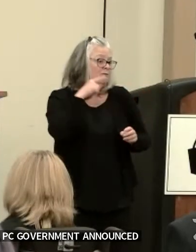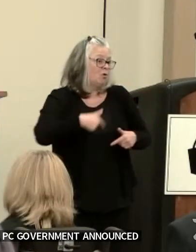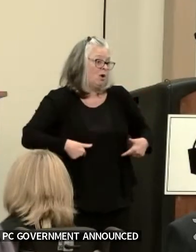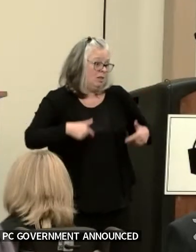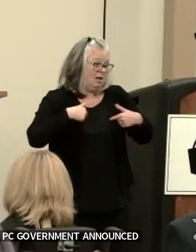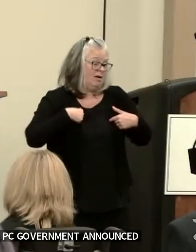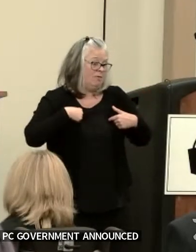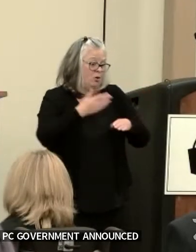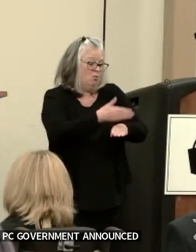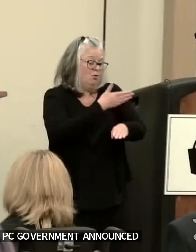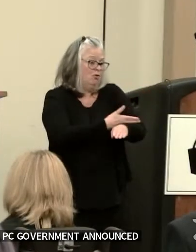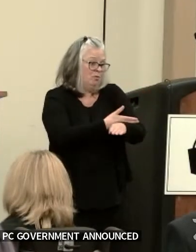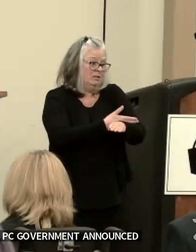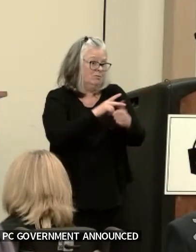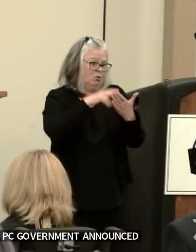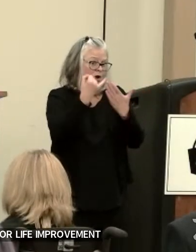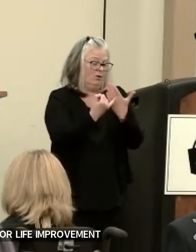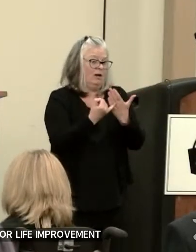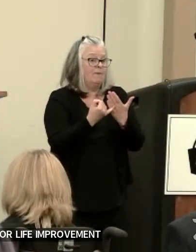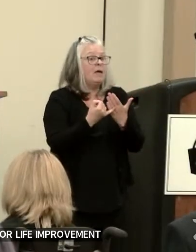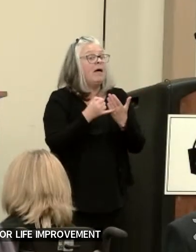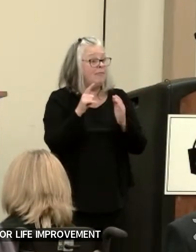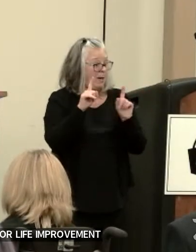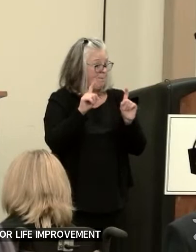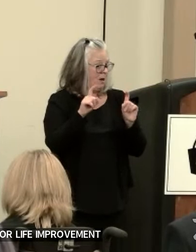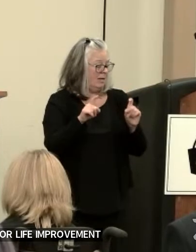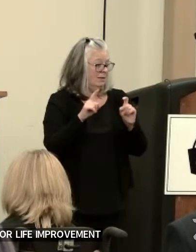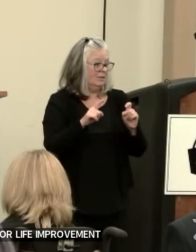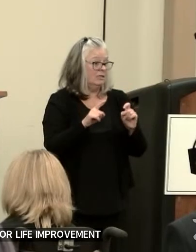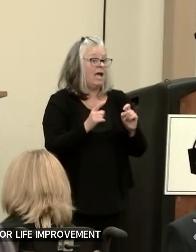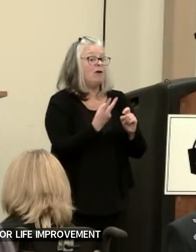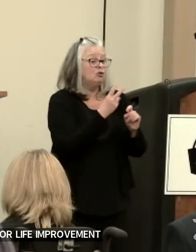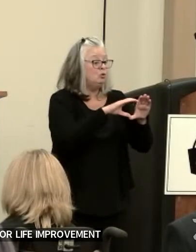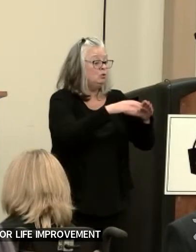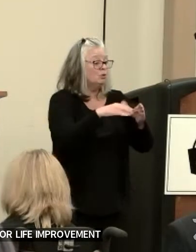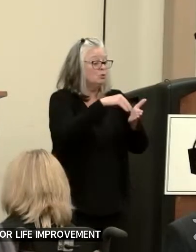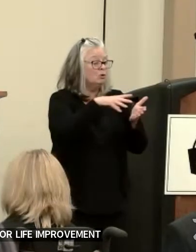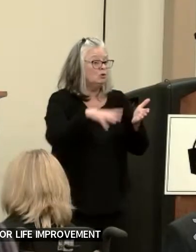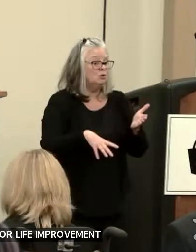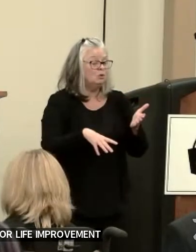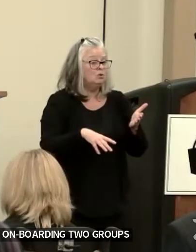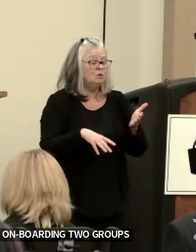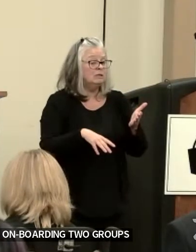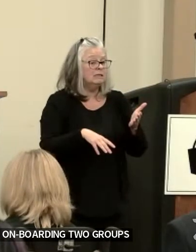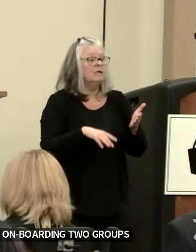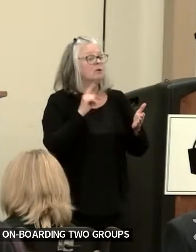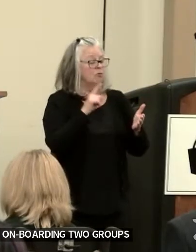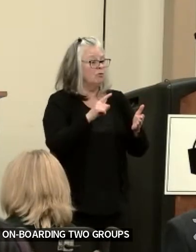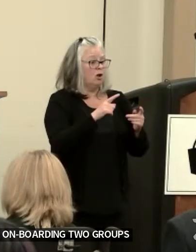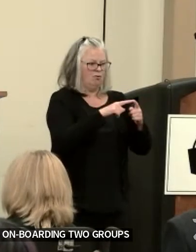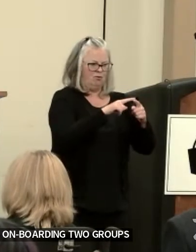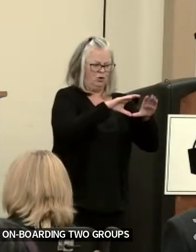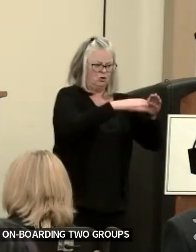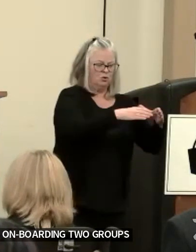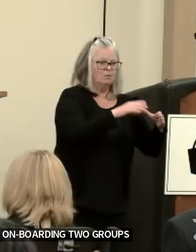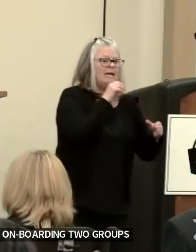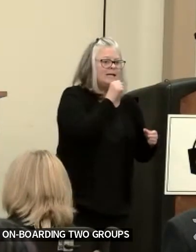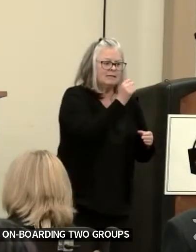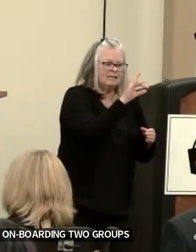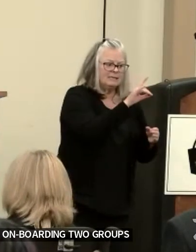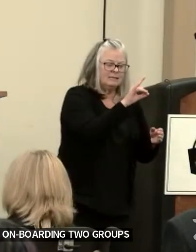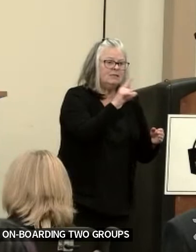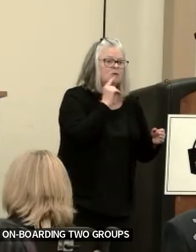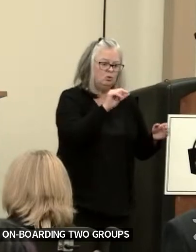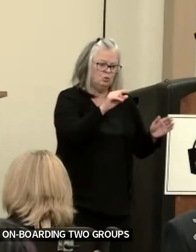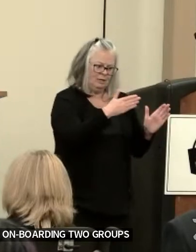Initiative. It is a pilot that is onboarding 2 groups of students, for the first group aged 18 to